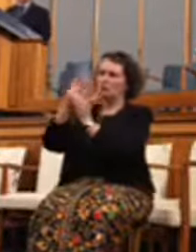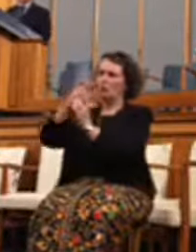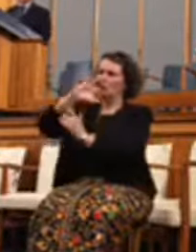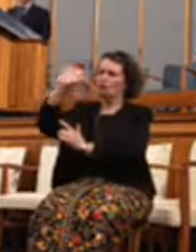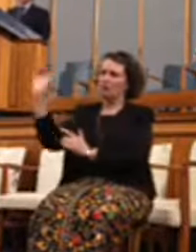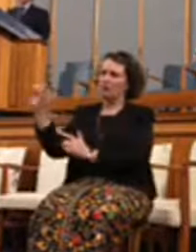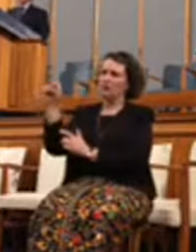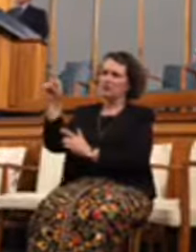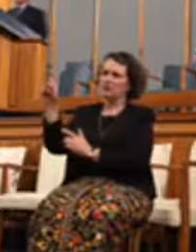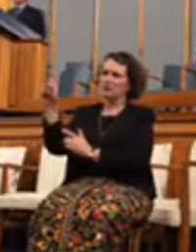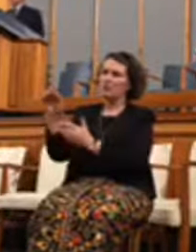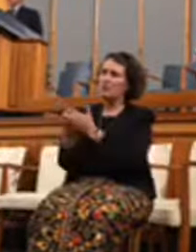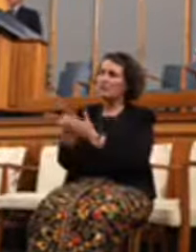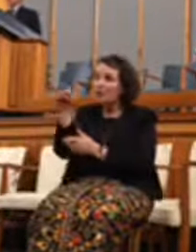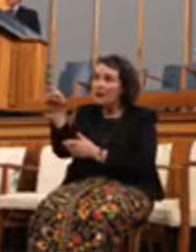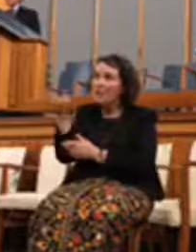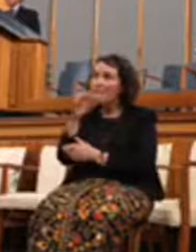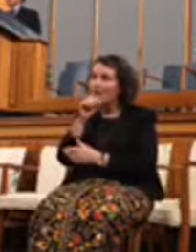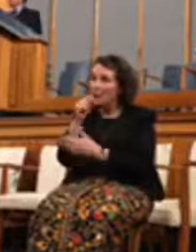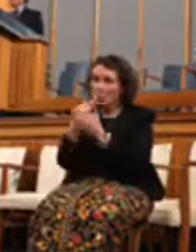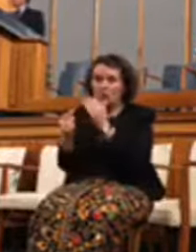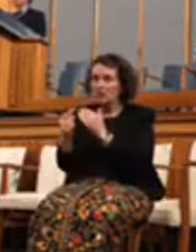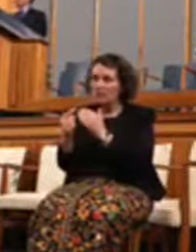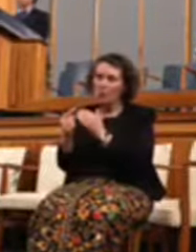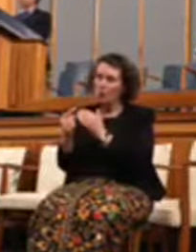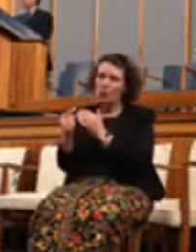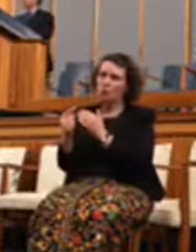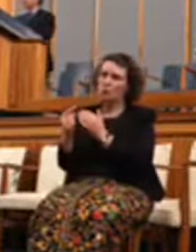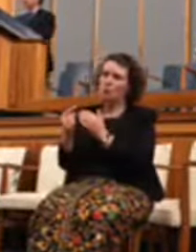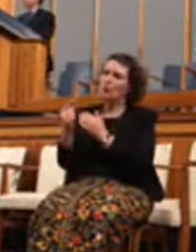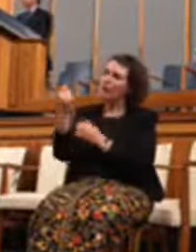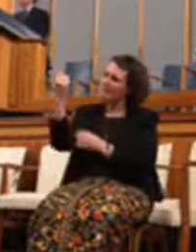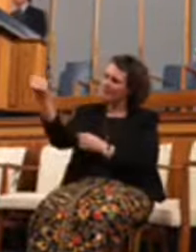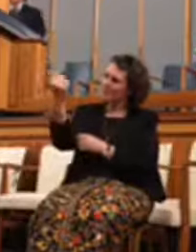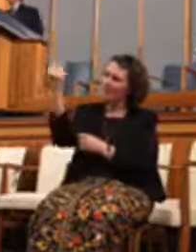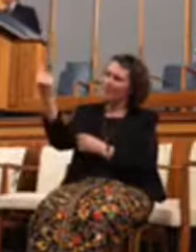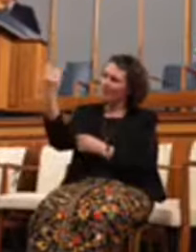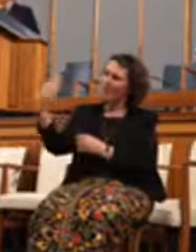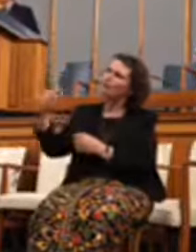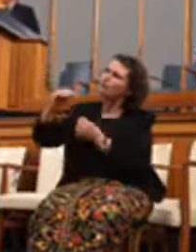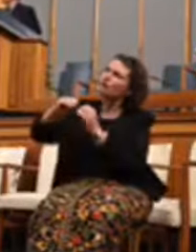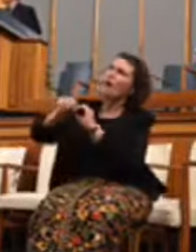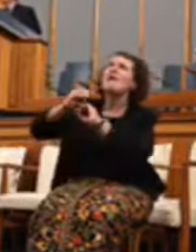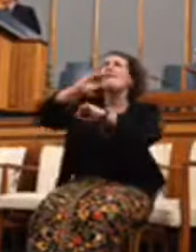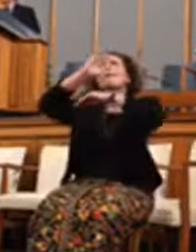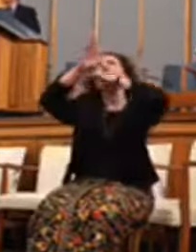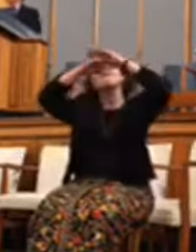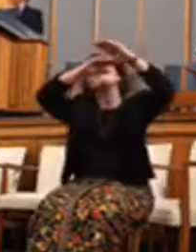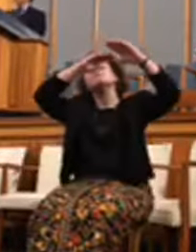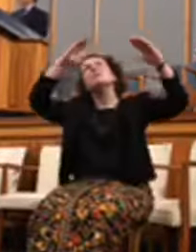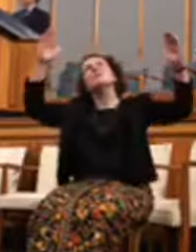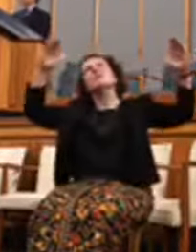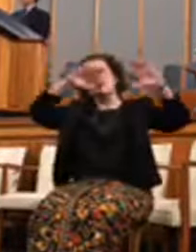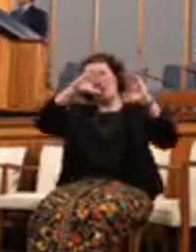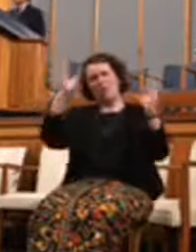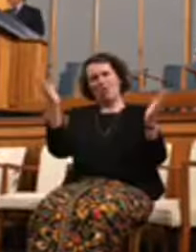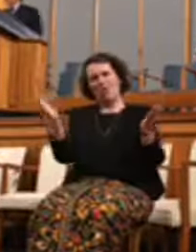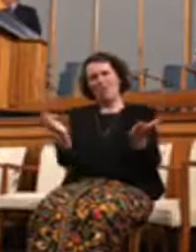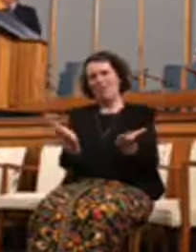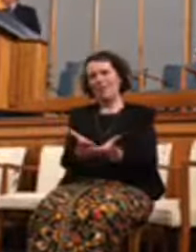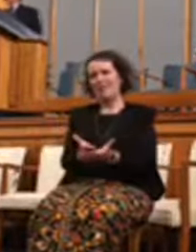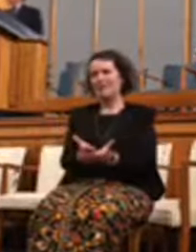man. This is the Lord, the one who made heaven and earth. You read John chapter 1, Christ is the creator. You